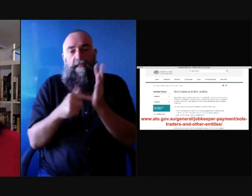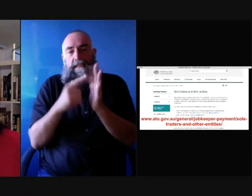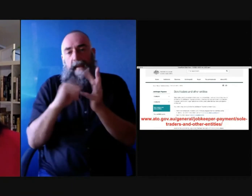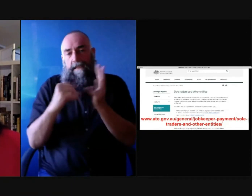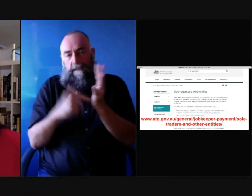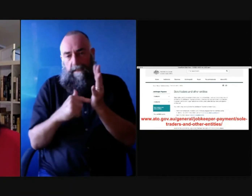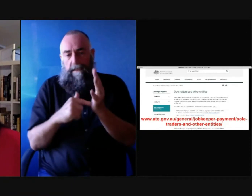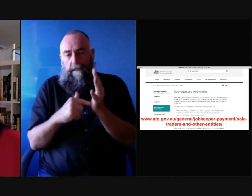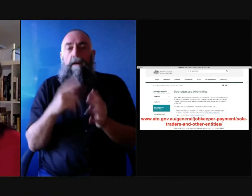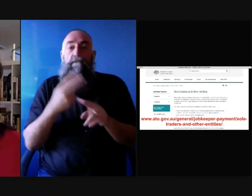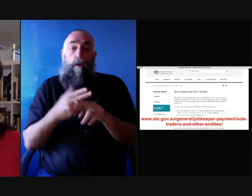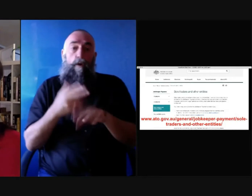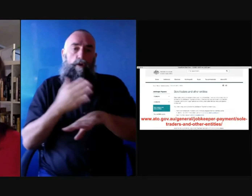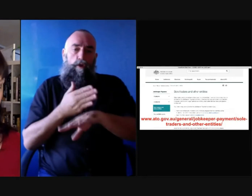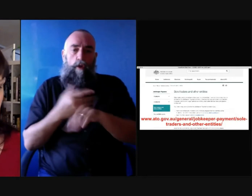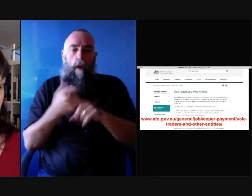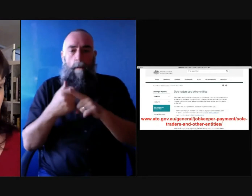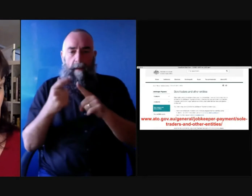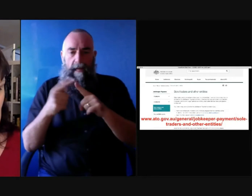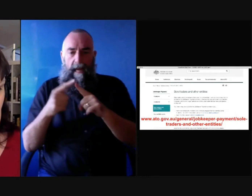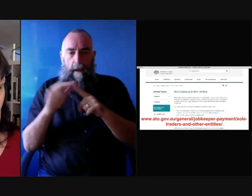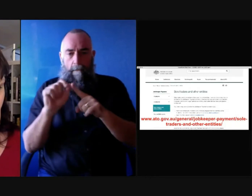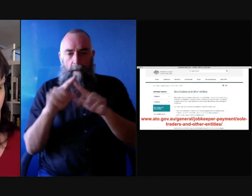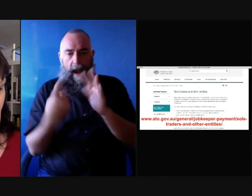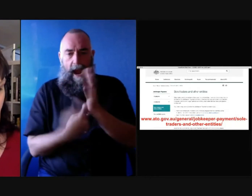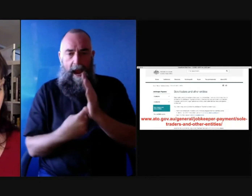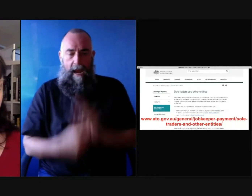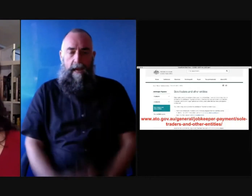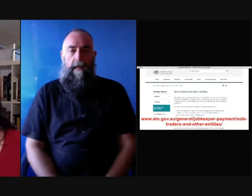that might give you the information that you need.